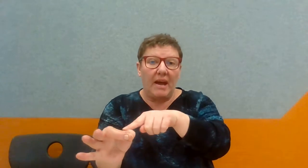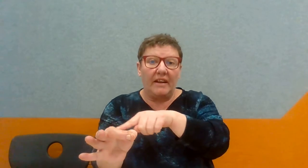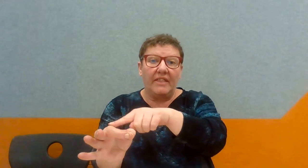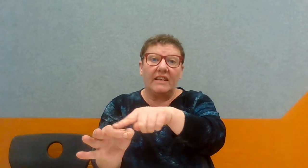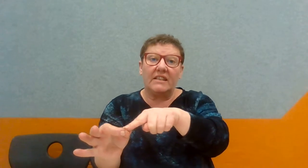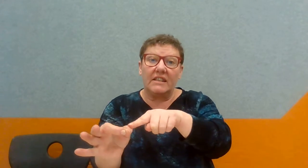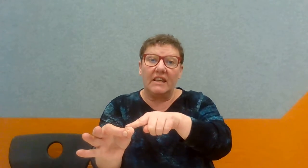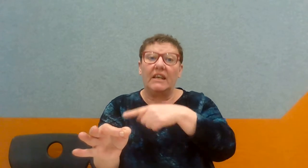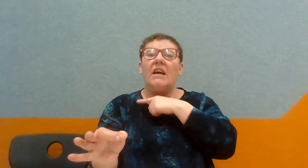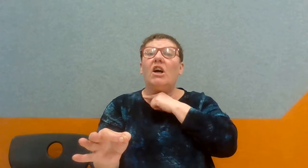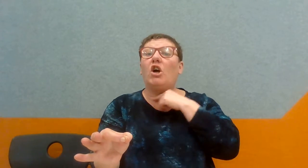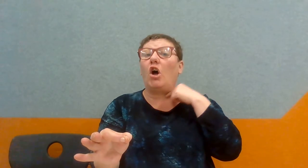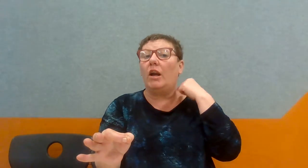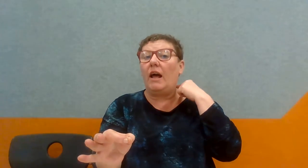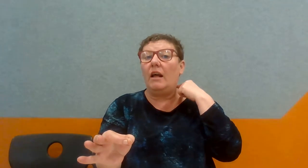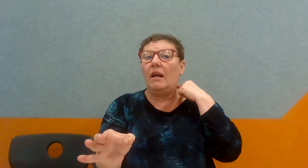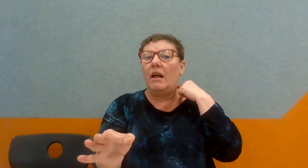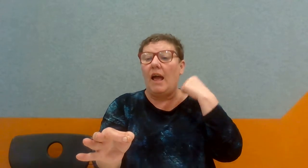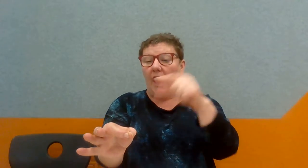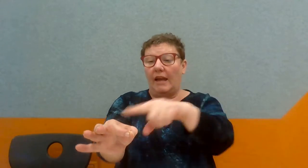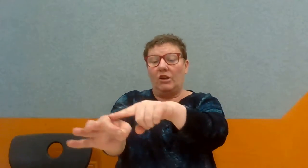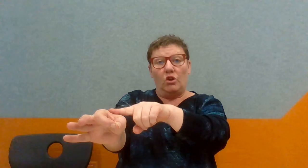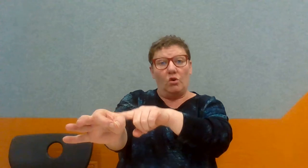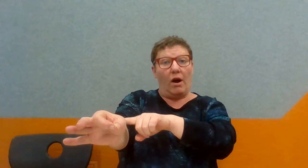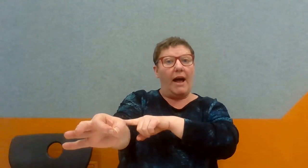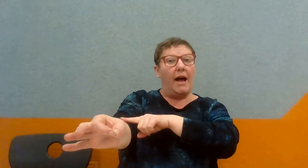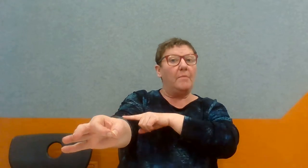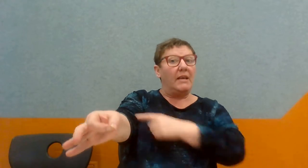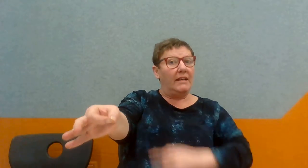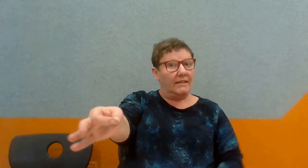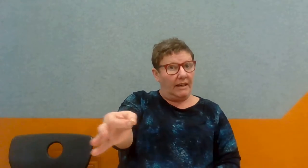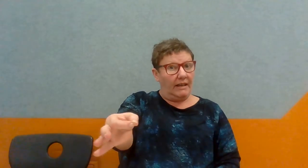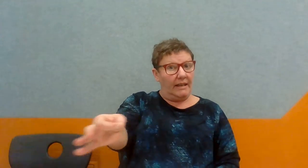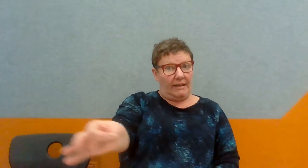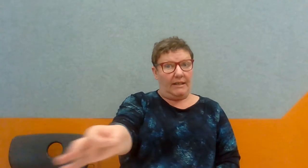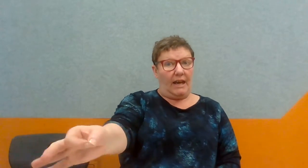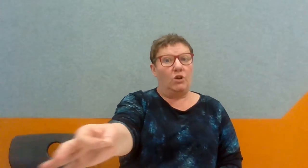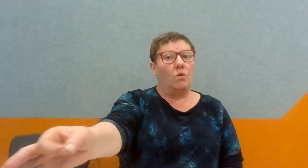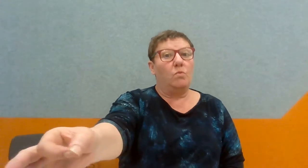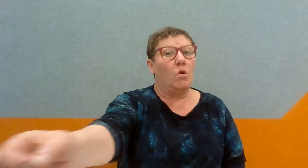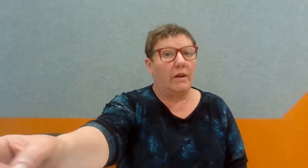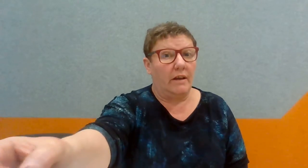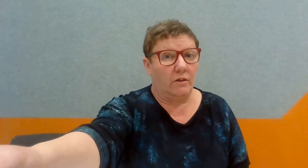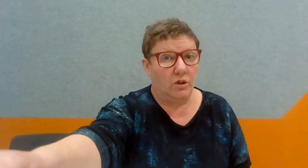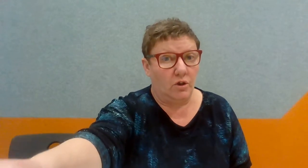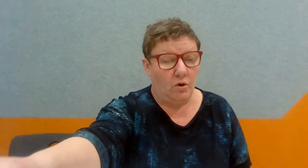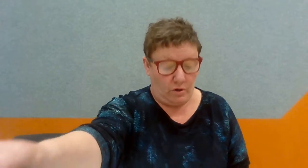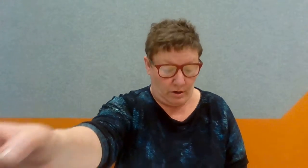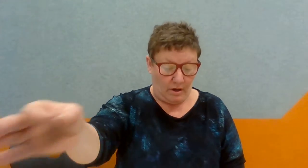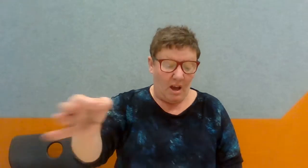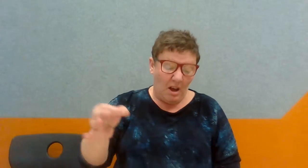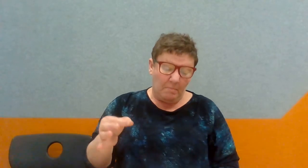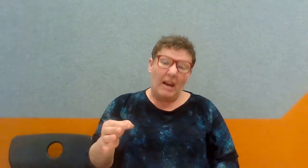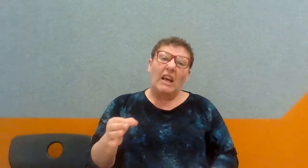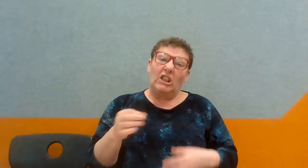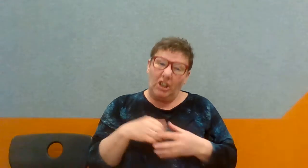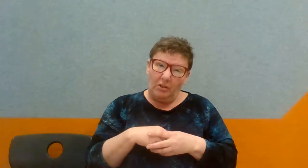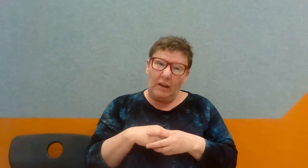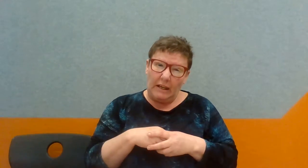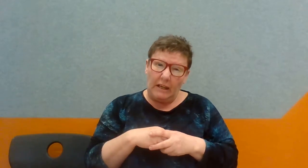it, that's the collar, and your arm is the lead, and you're walking the dog. But generally here